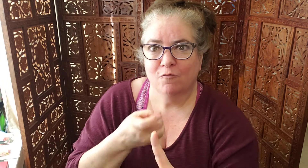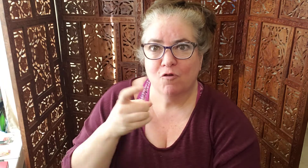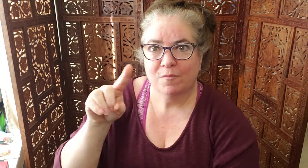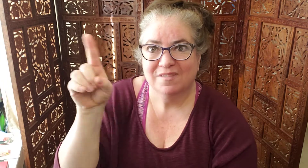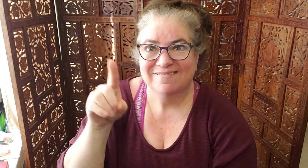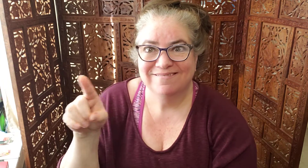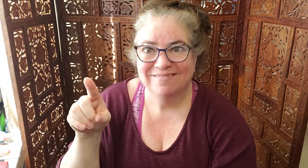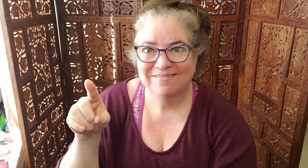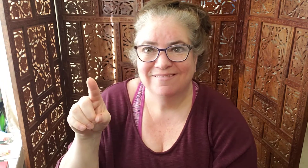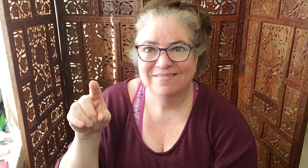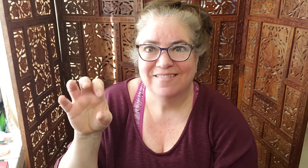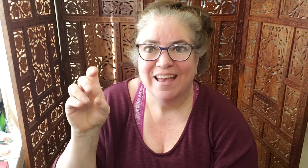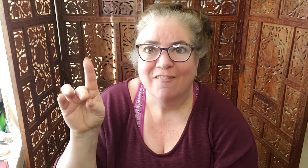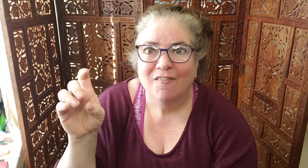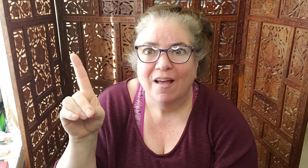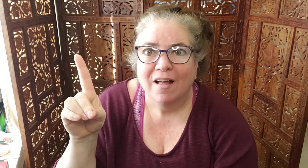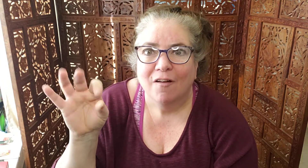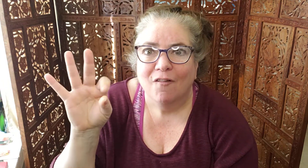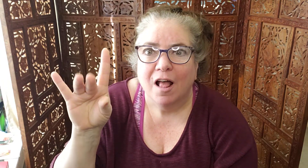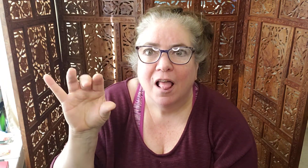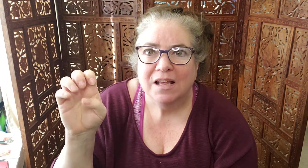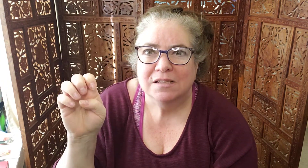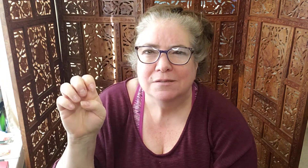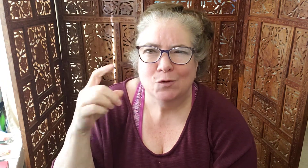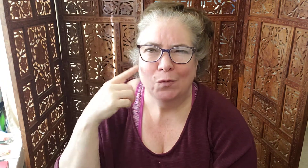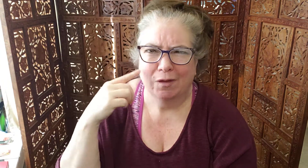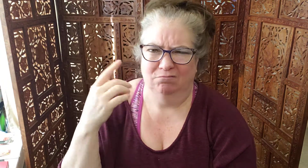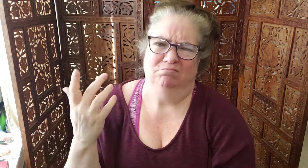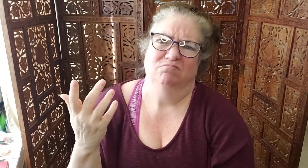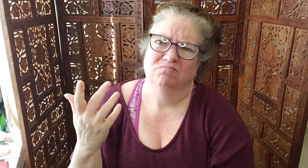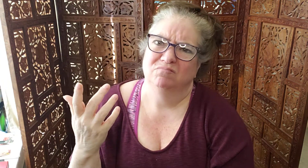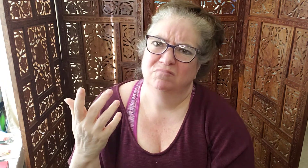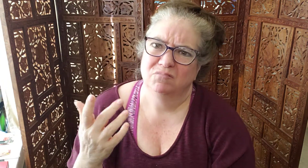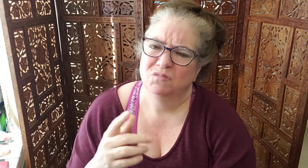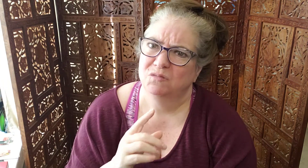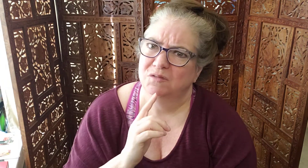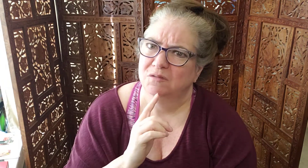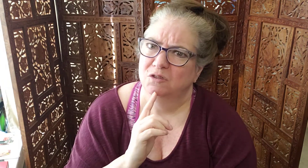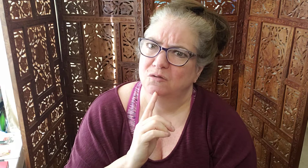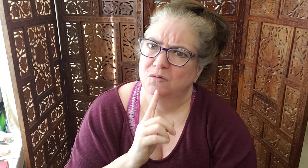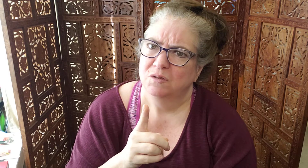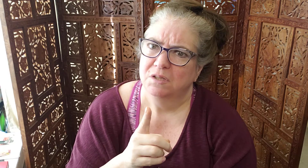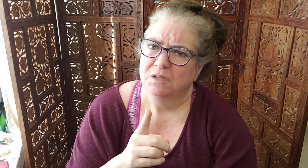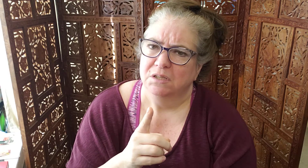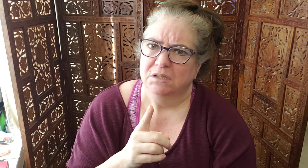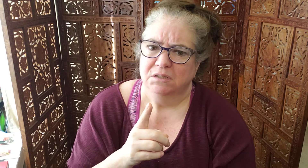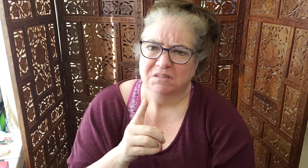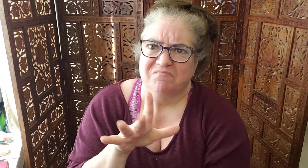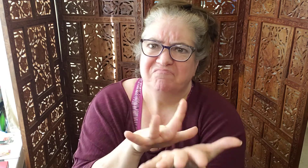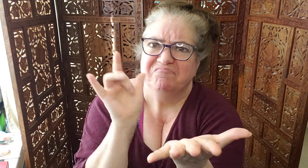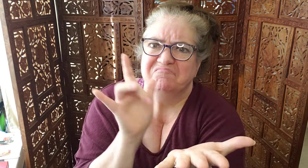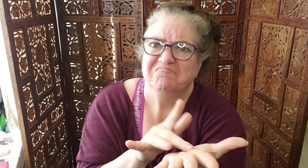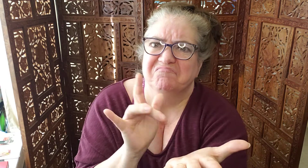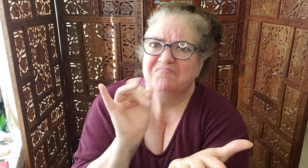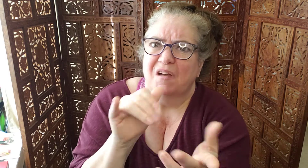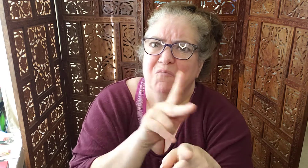fact, sexually, it was a dangerous and an exploitive profession and